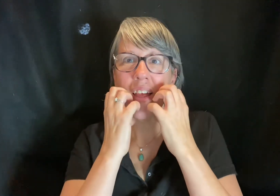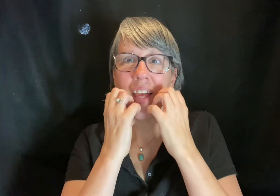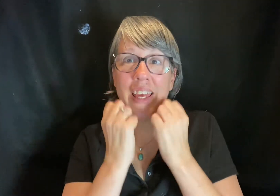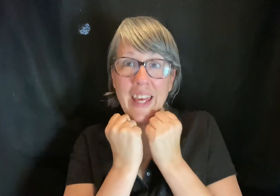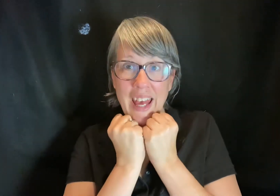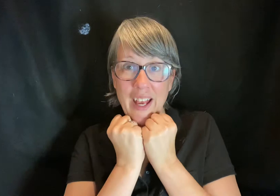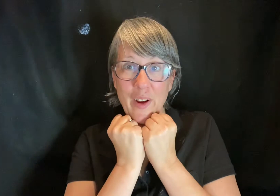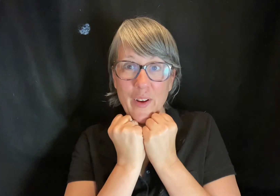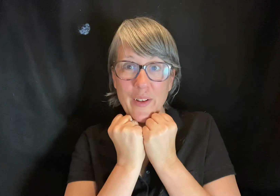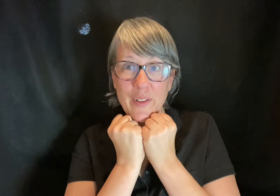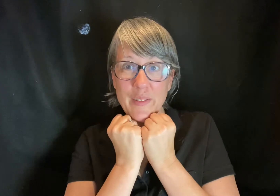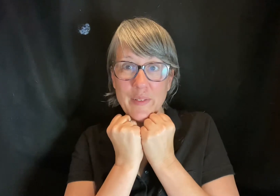Care.